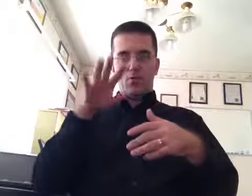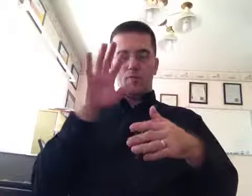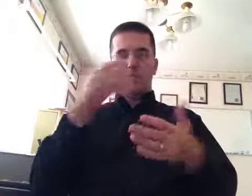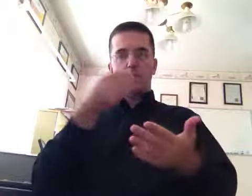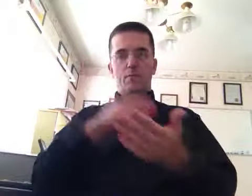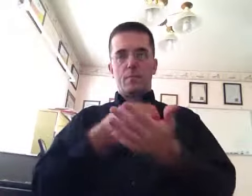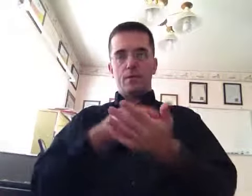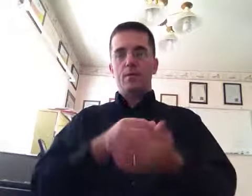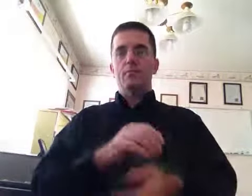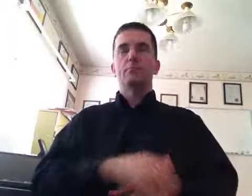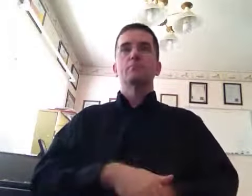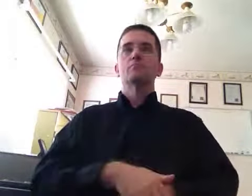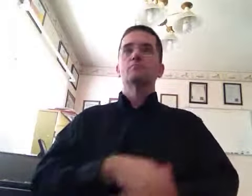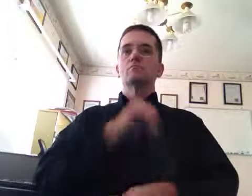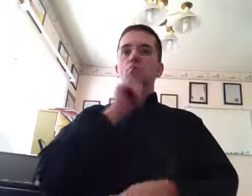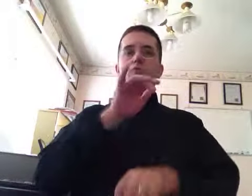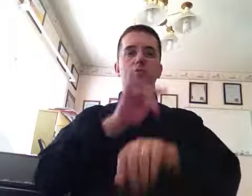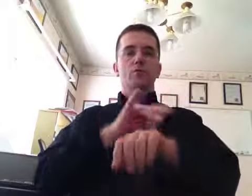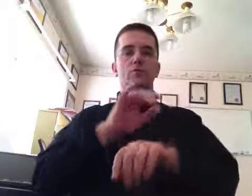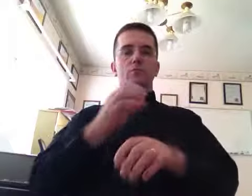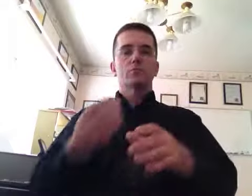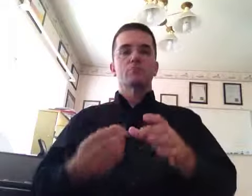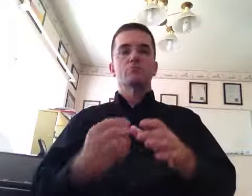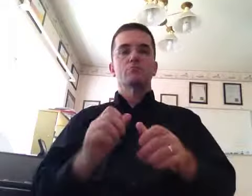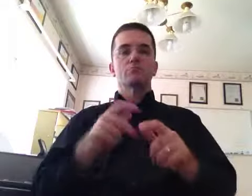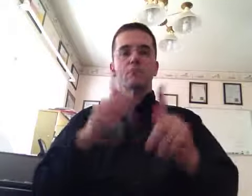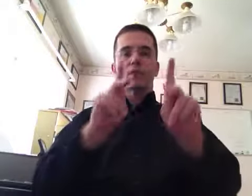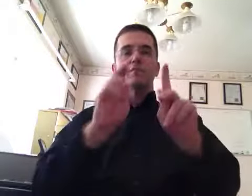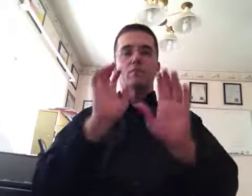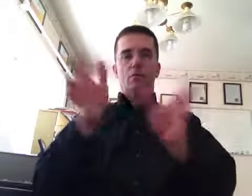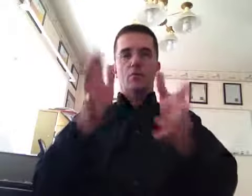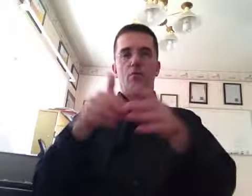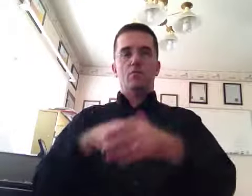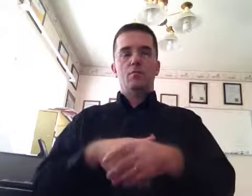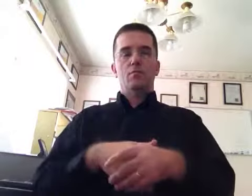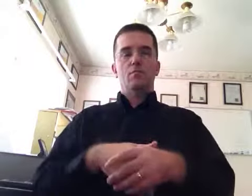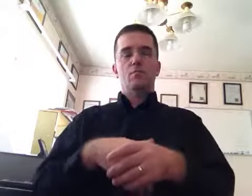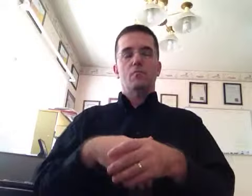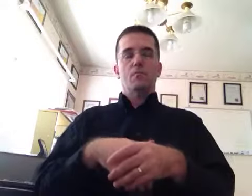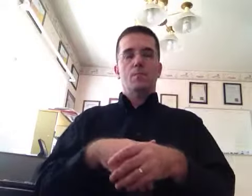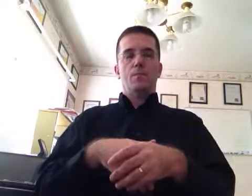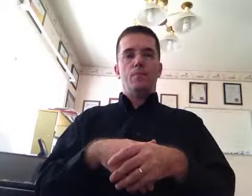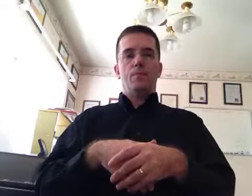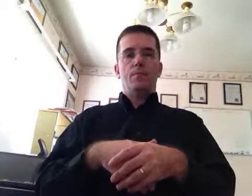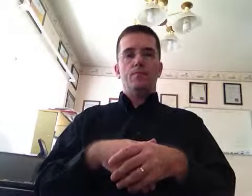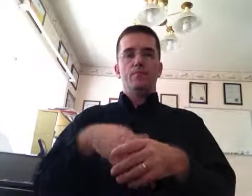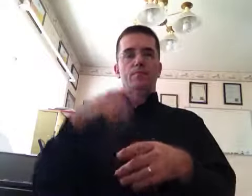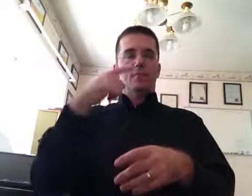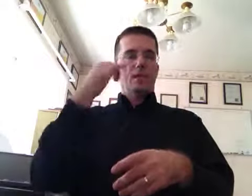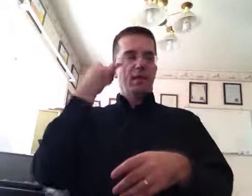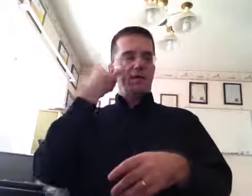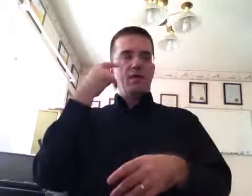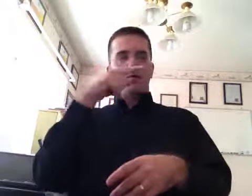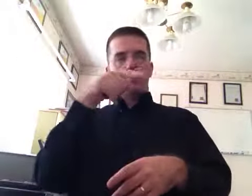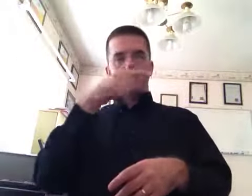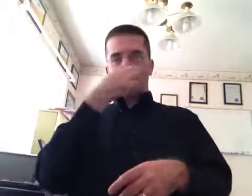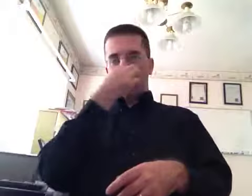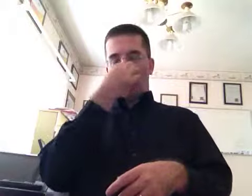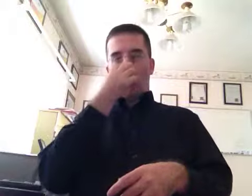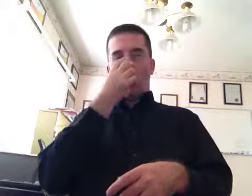Right. And let it just grow. Mm-hmm. That's what I would do with it if I were you. Because that can turn